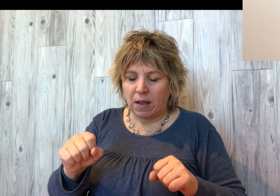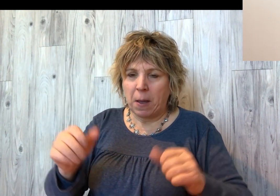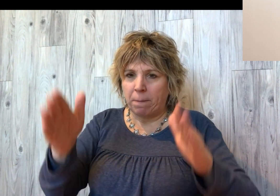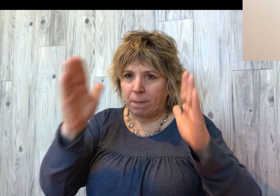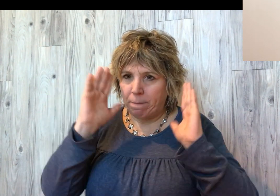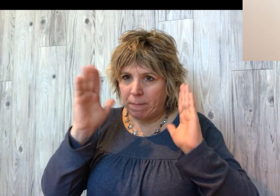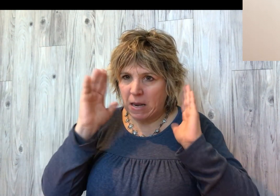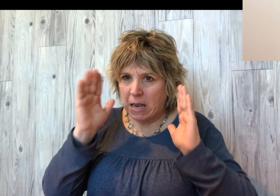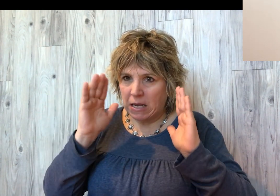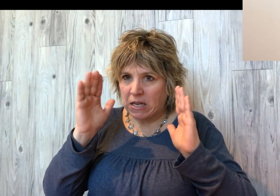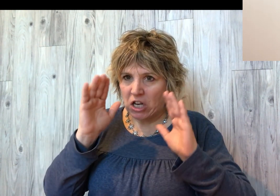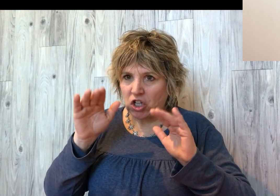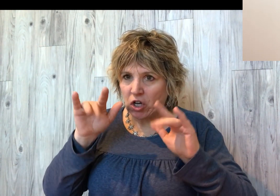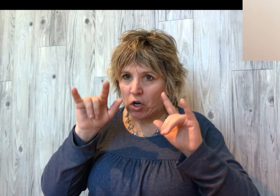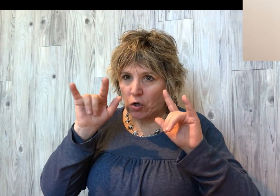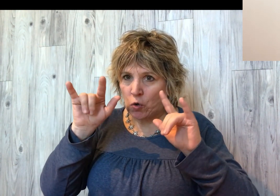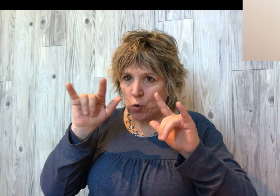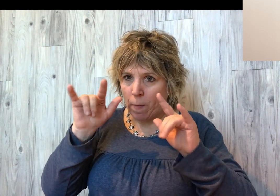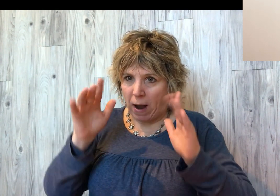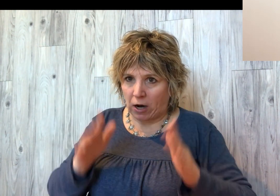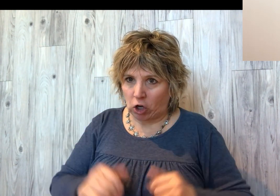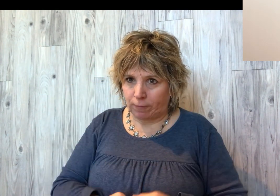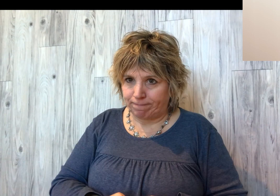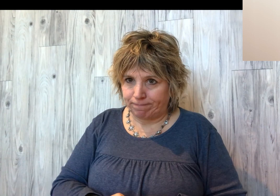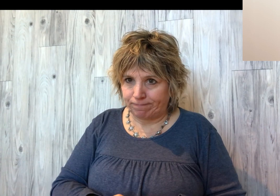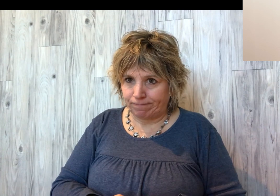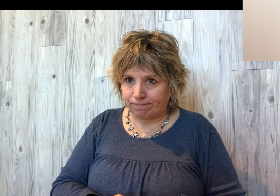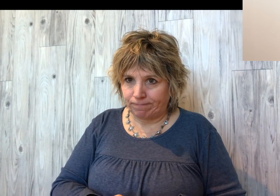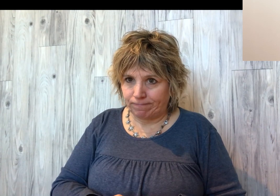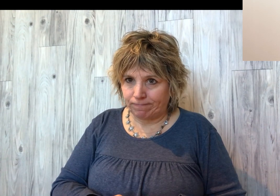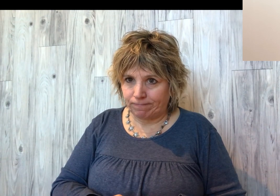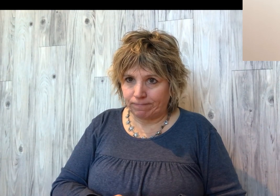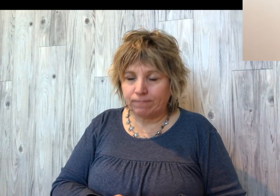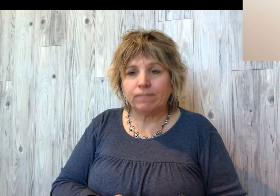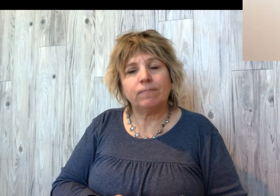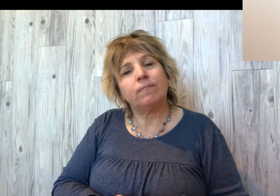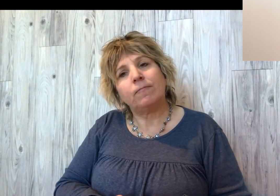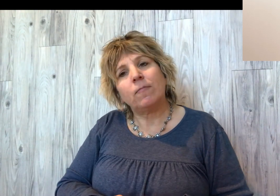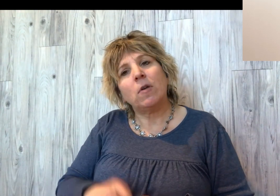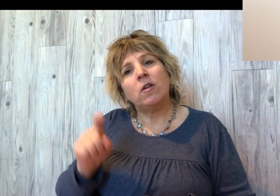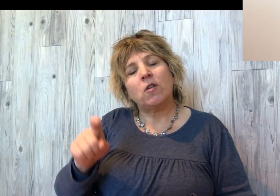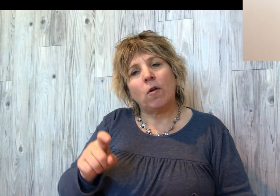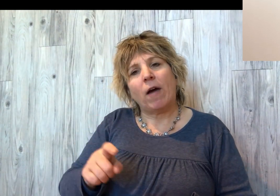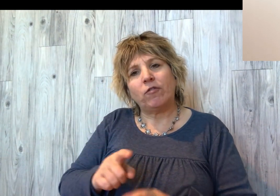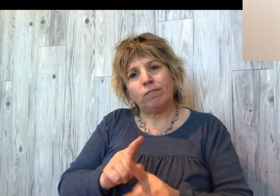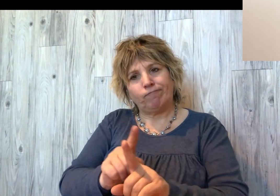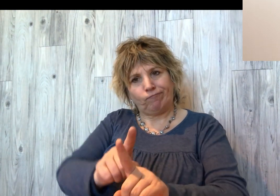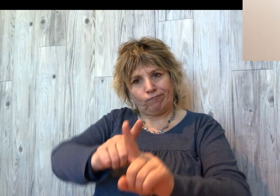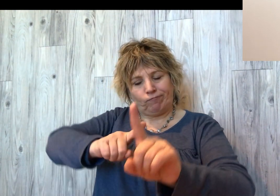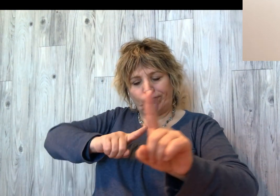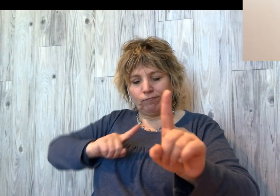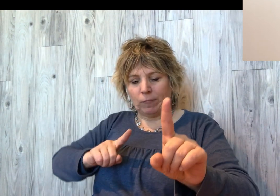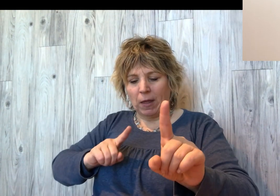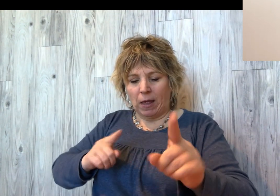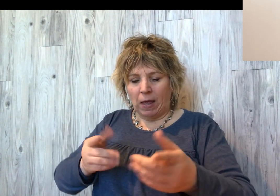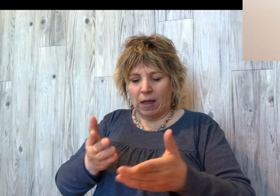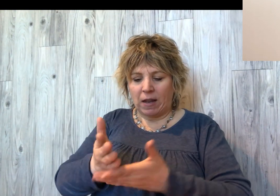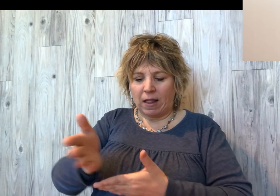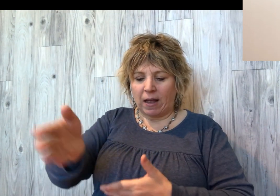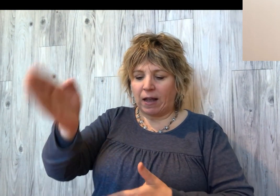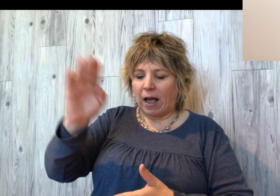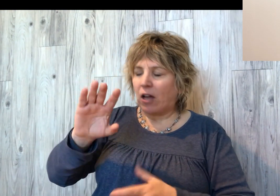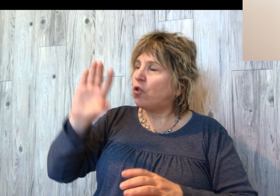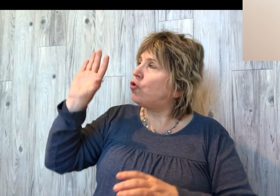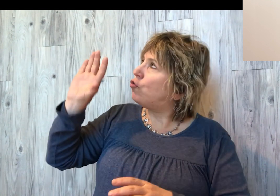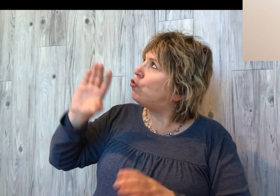me? Only God can get the attention of a mocker. And so you have to step back and let God do